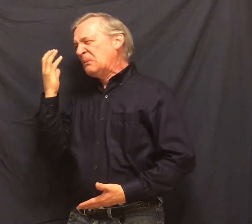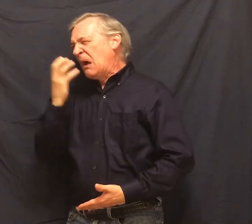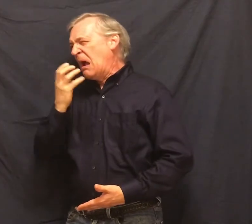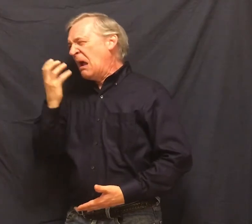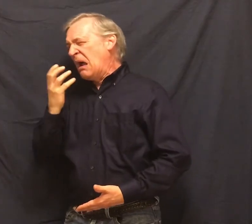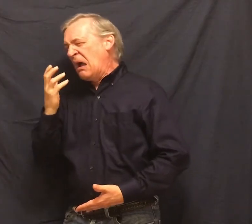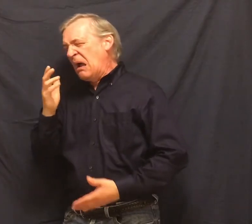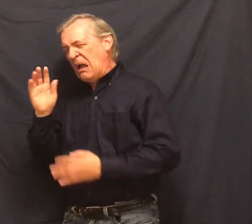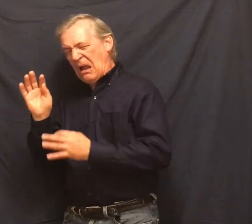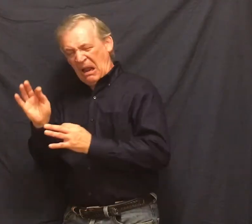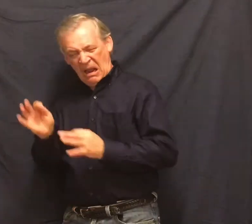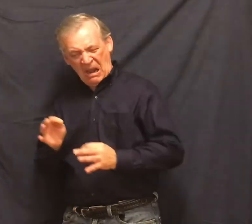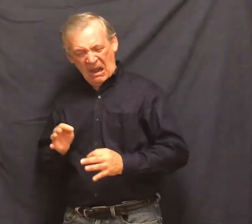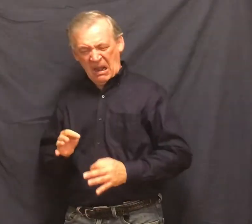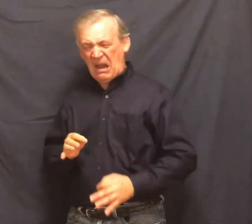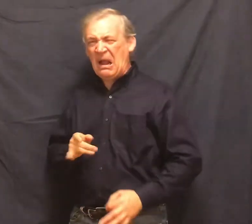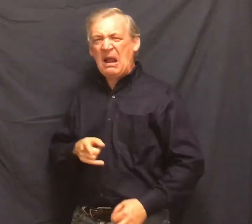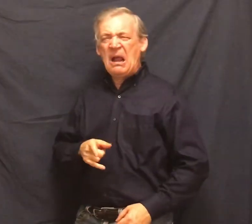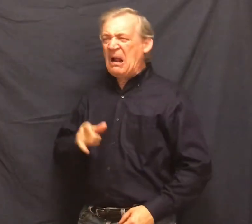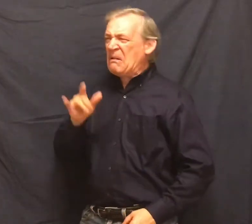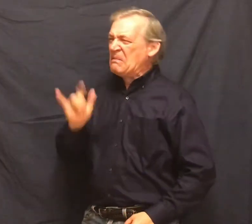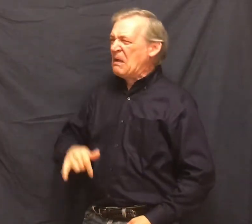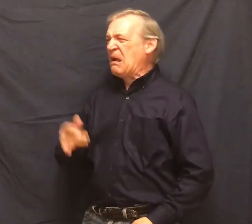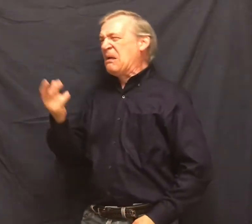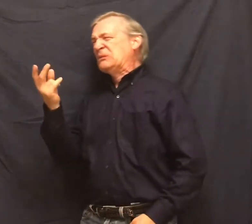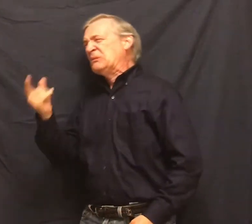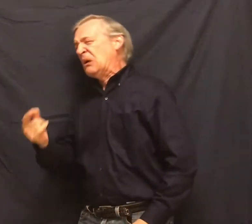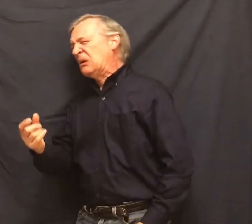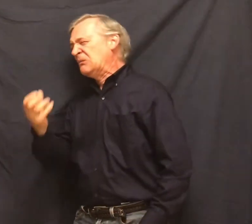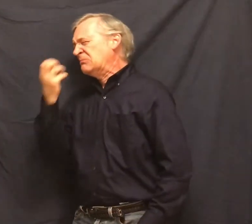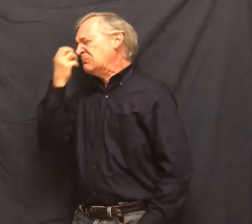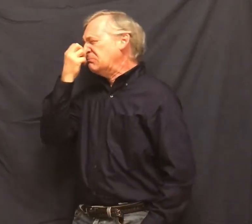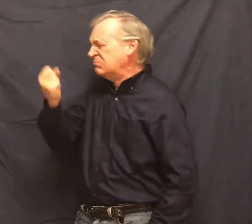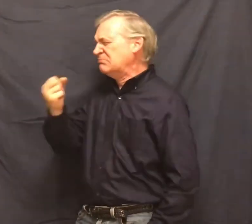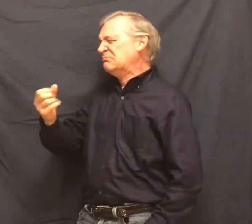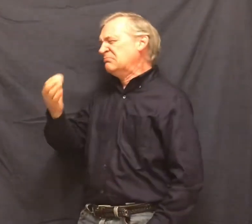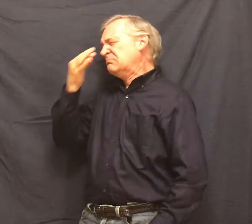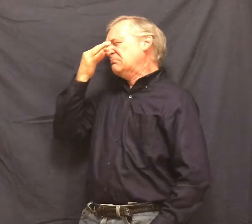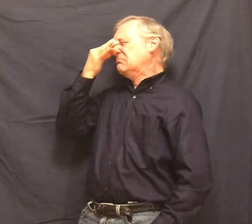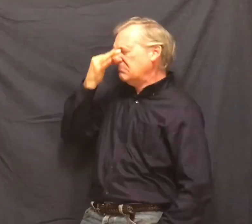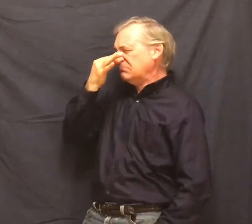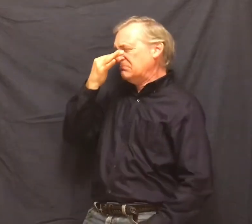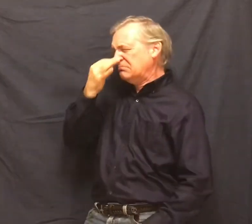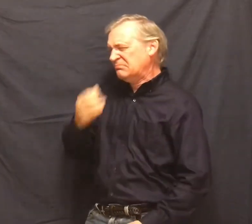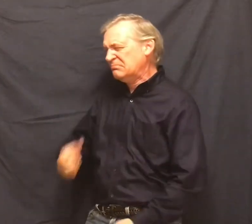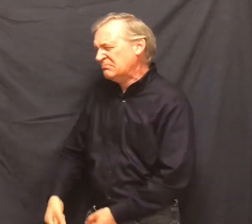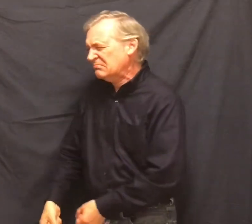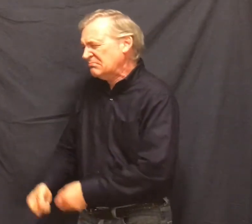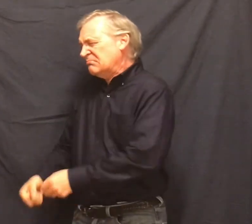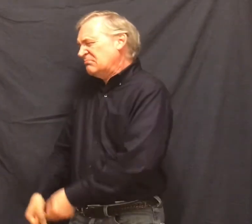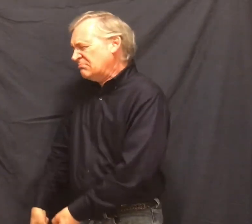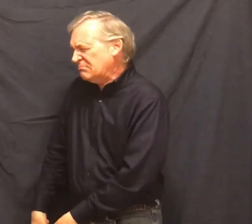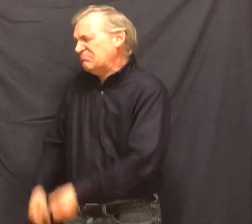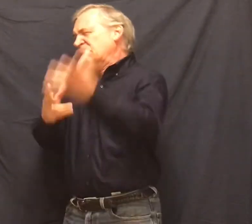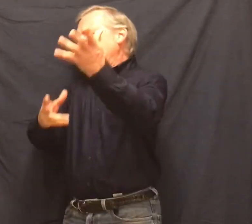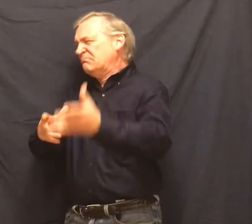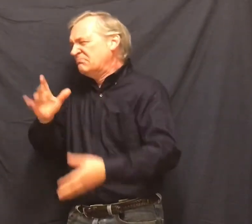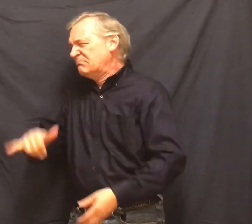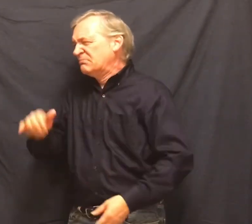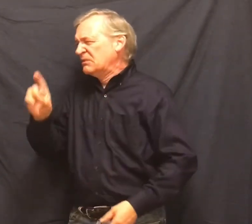Goodness, that dog stinks. Get him out of here, Candy. I don't know nothing that stinks as bad as an old dog. You gotta get him